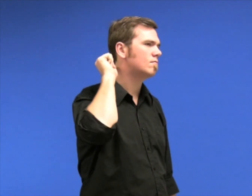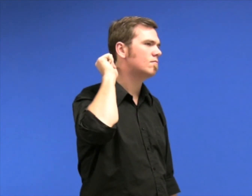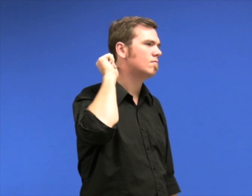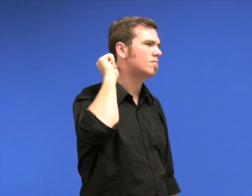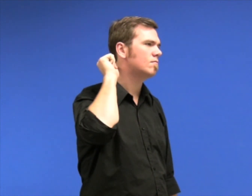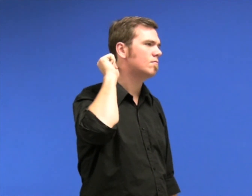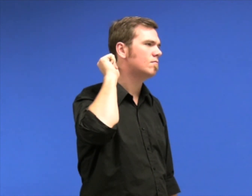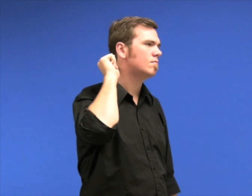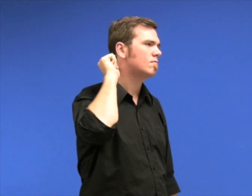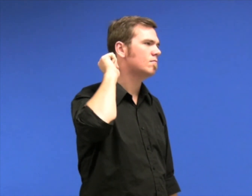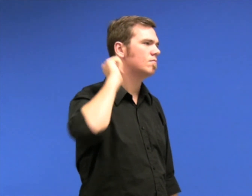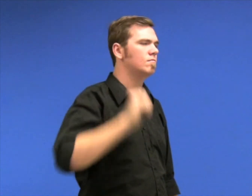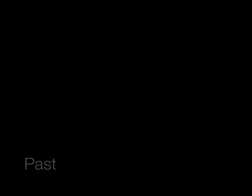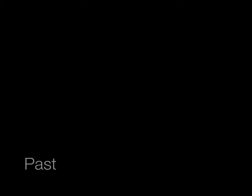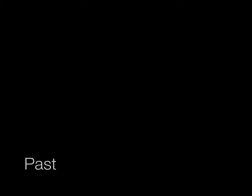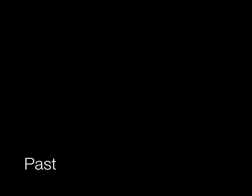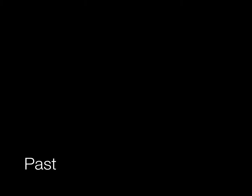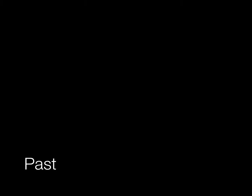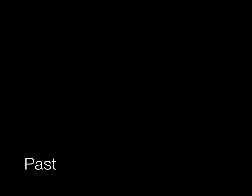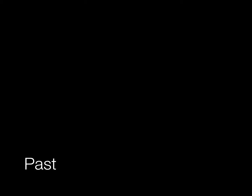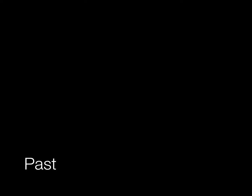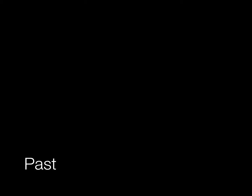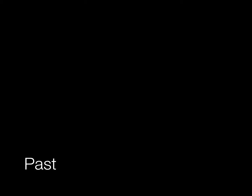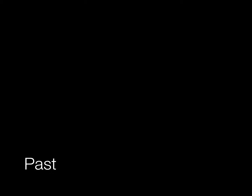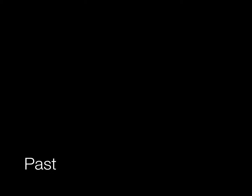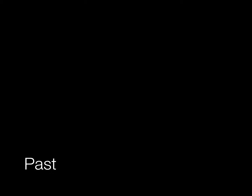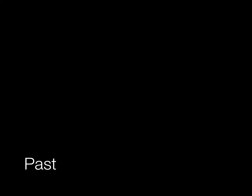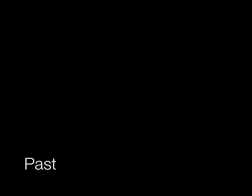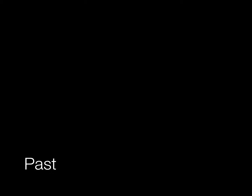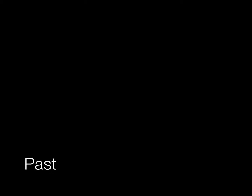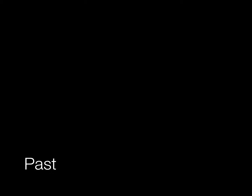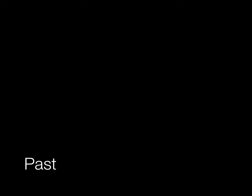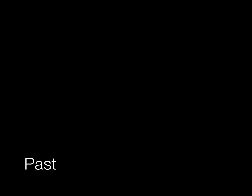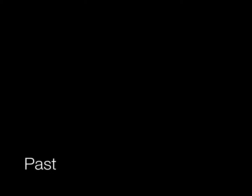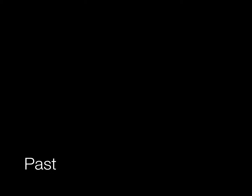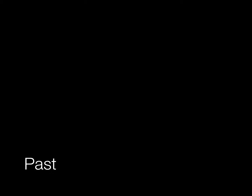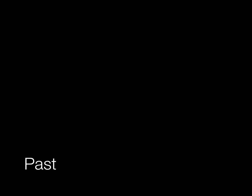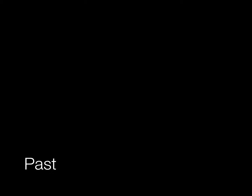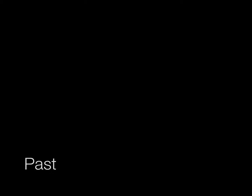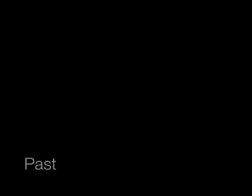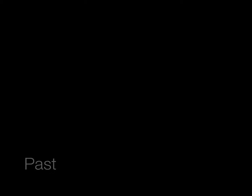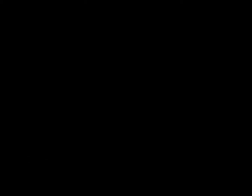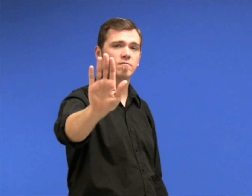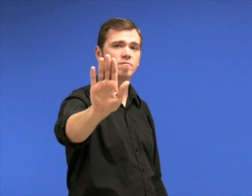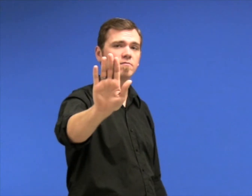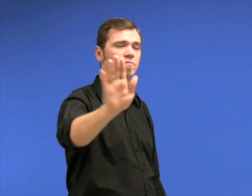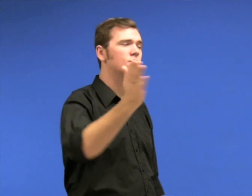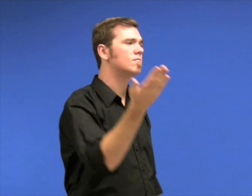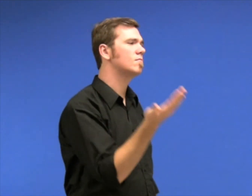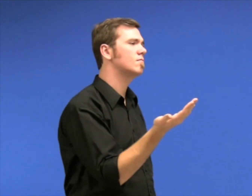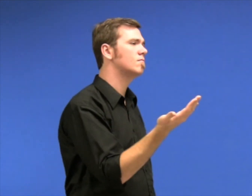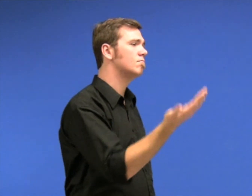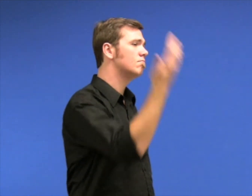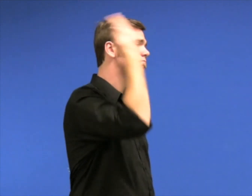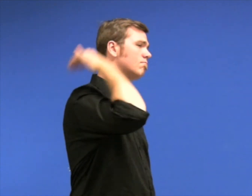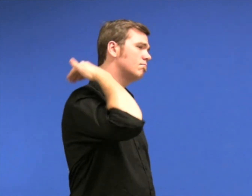Yesterday. All right, our next sign for the past is a sign for past. Again, notice which direction it's moving.